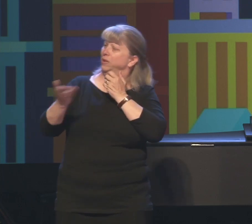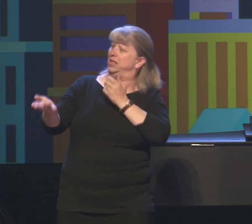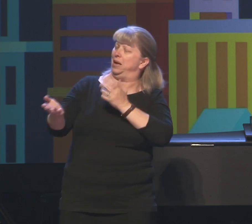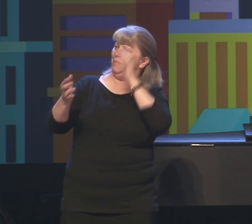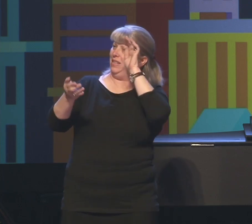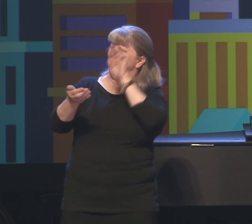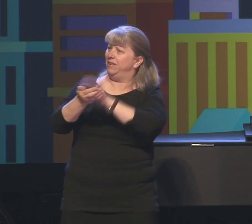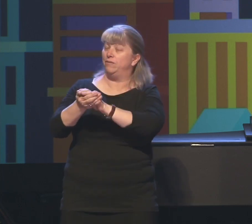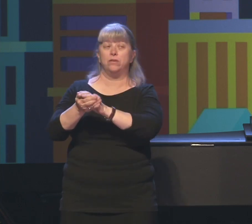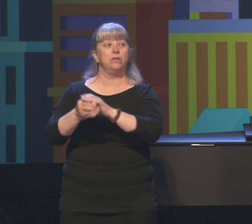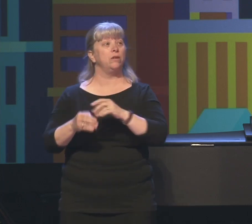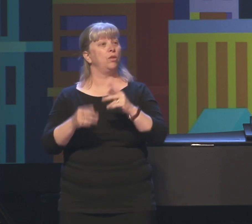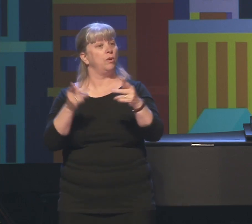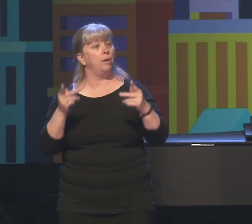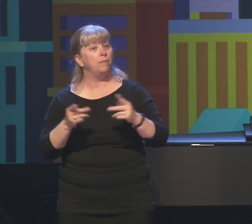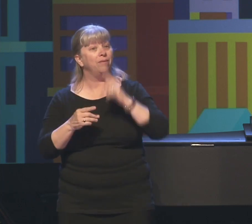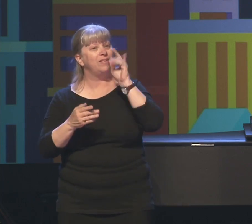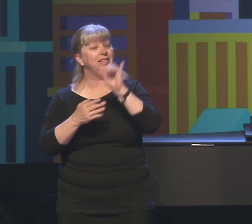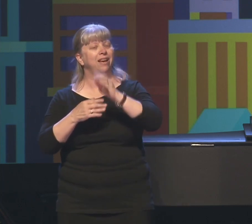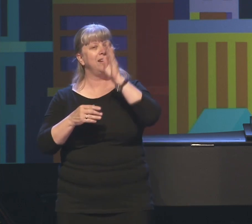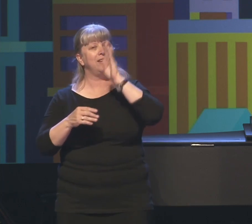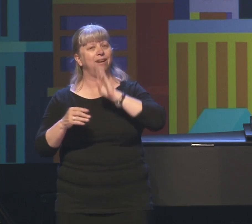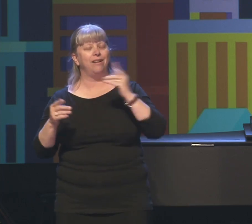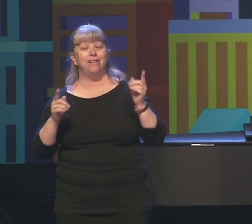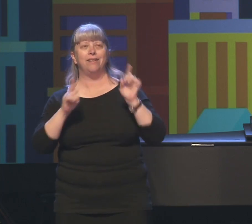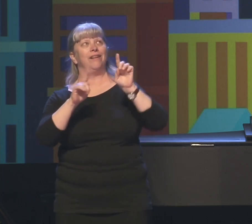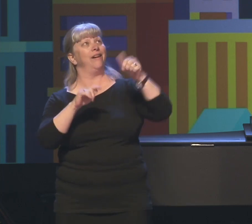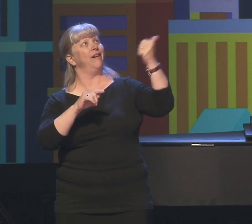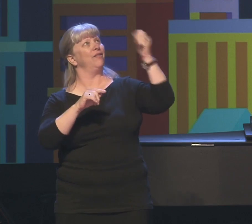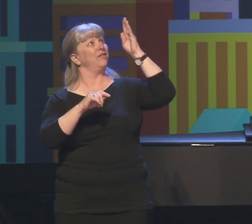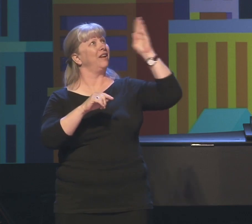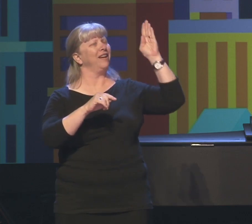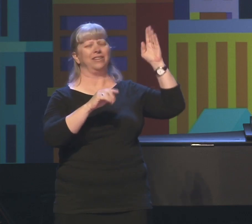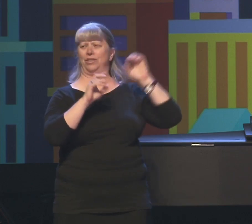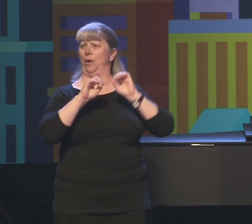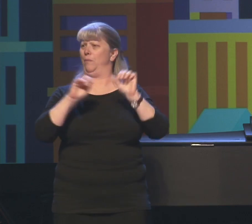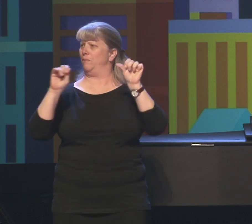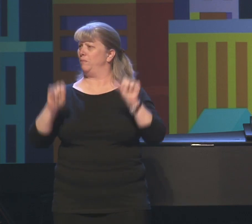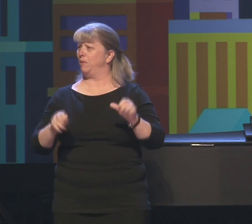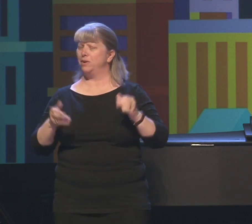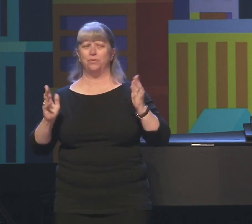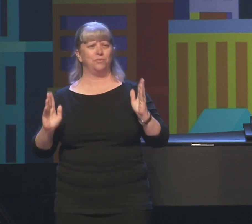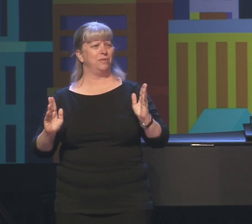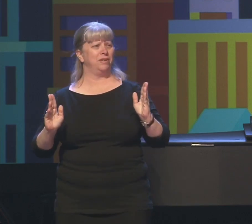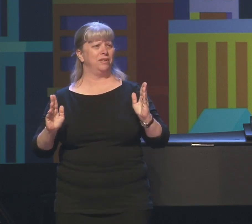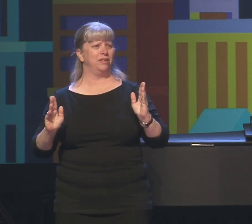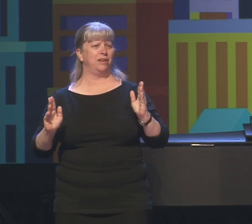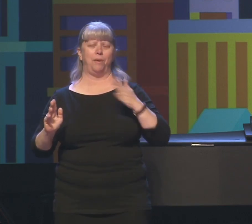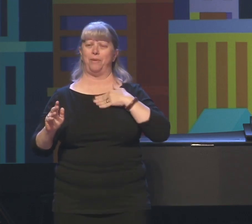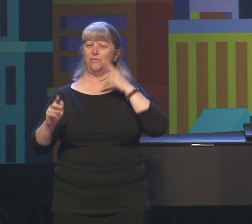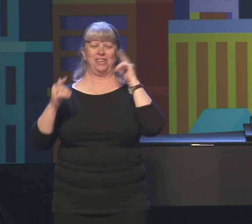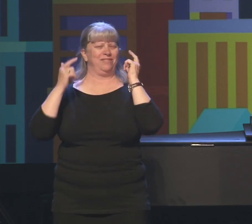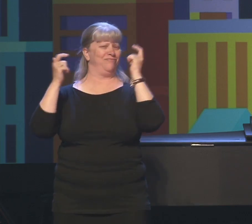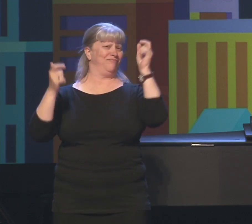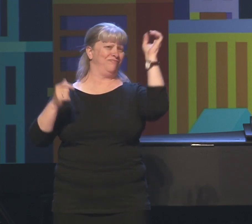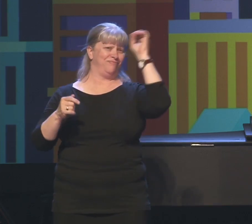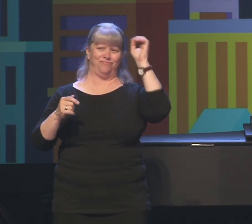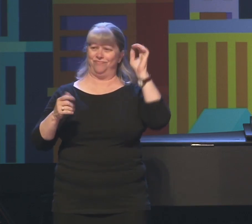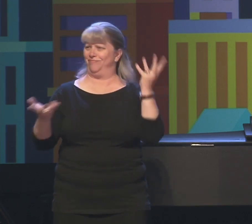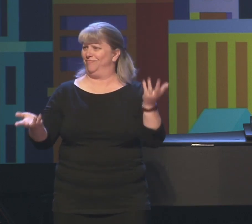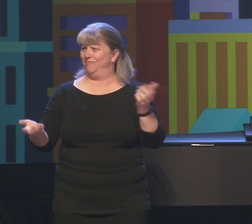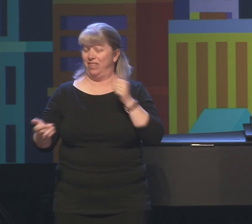believed in. There was a place for that God alongside the other gods. There's no possible way in my very, very arrogant opinion. It's not